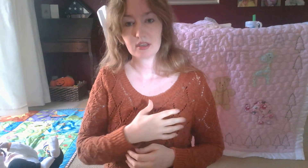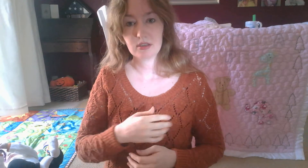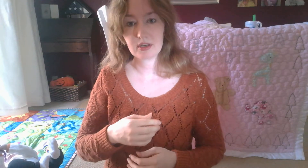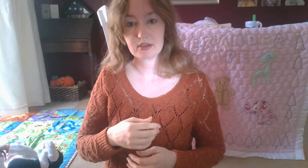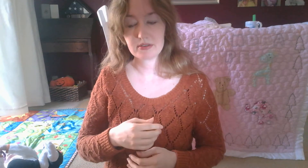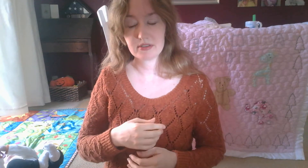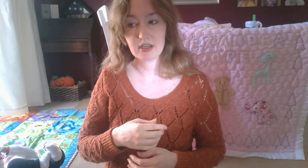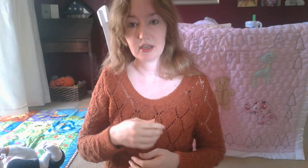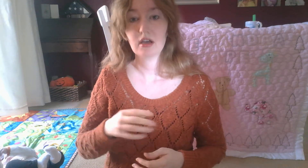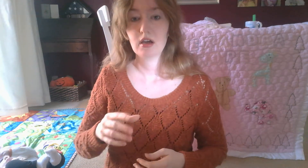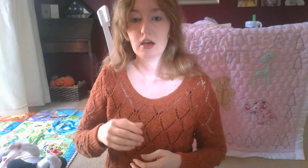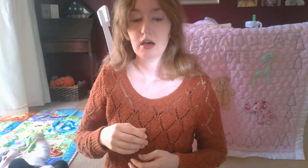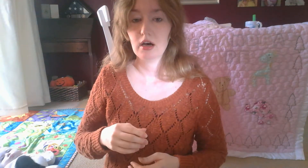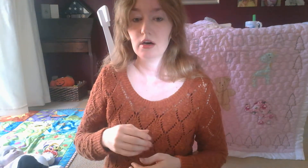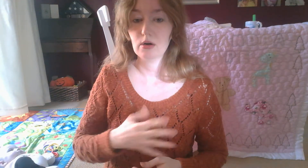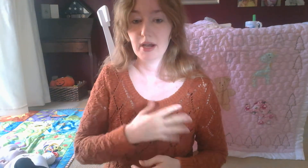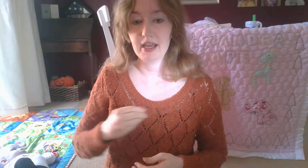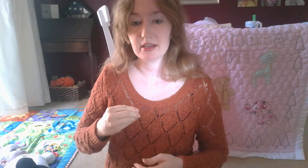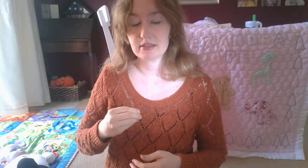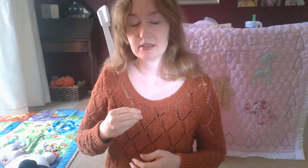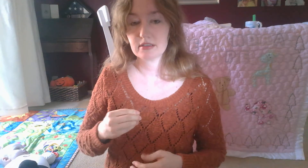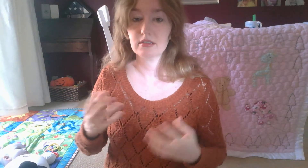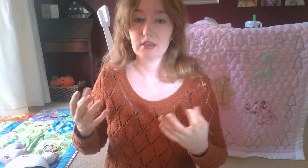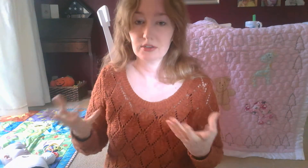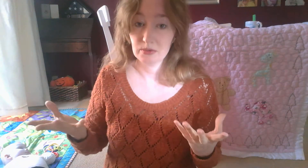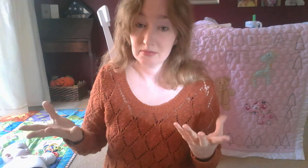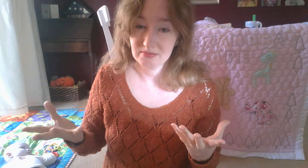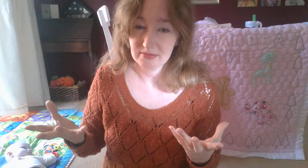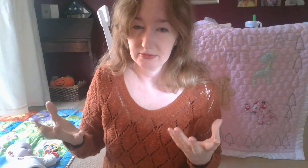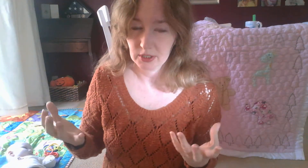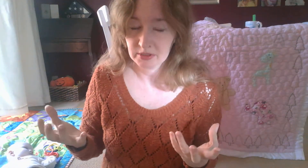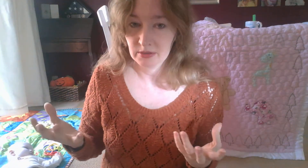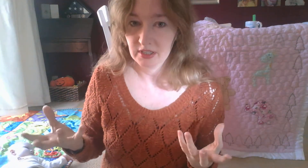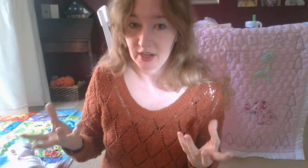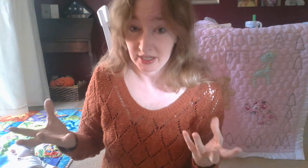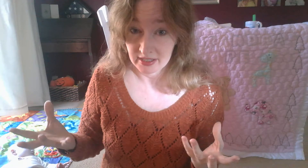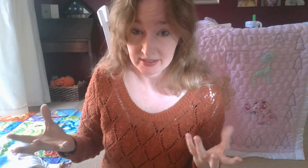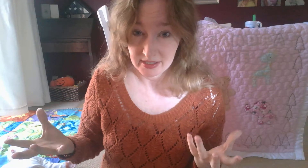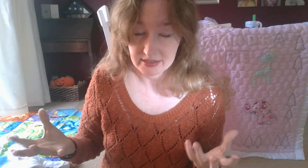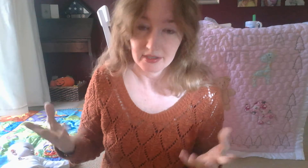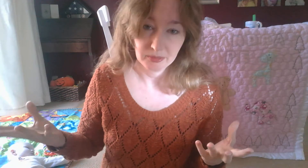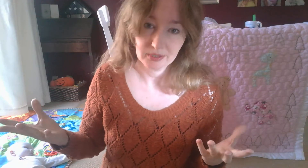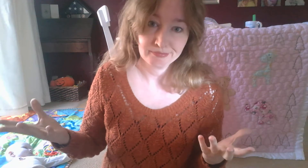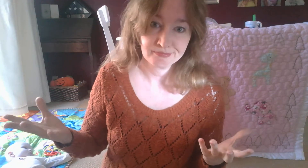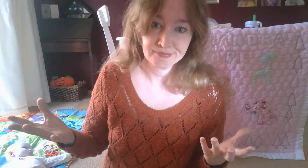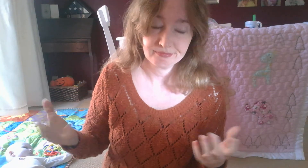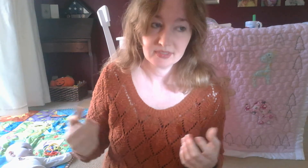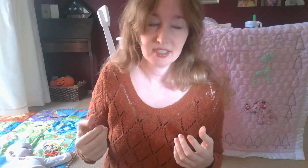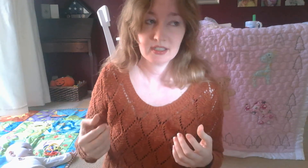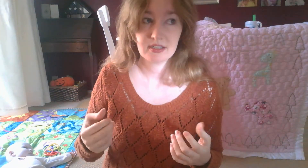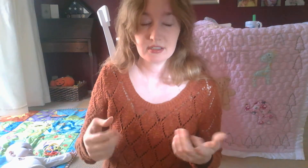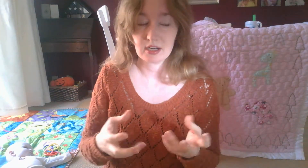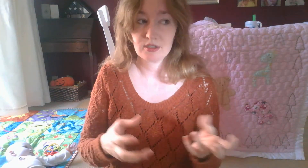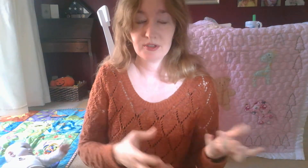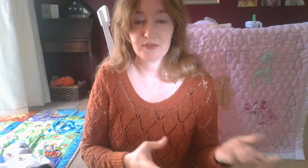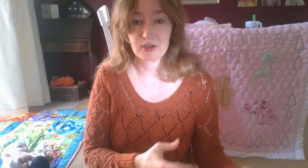You could also say, oh, and, although frequently you leave out and in ASL, but Dr. Bill Vickers,